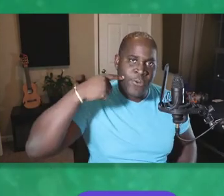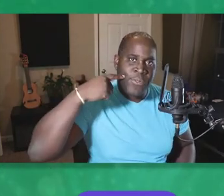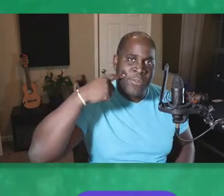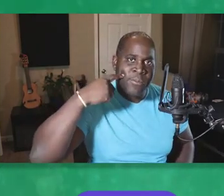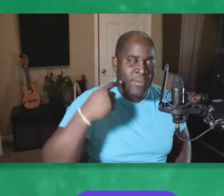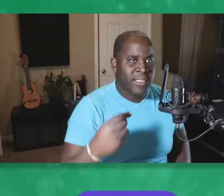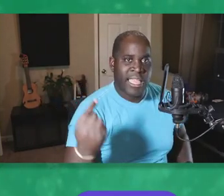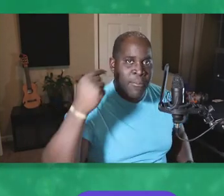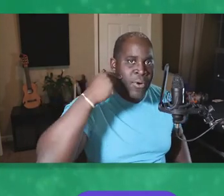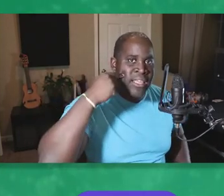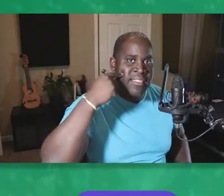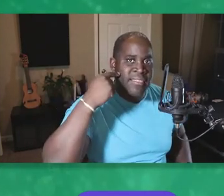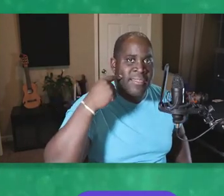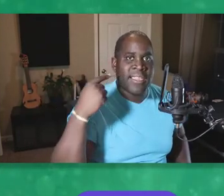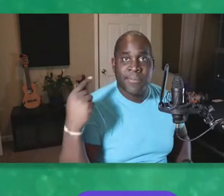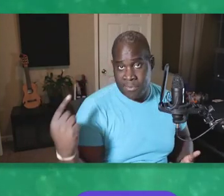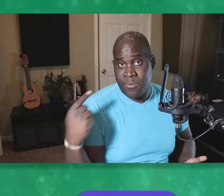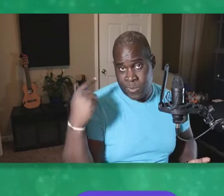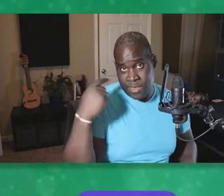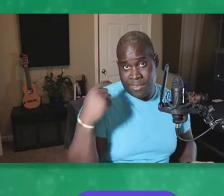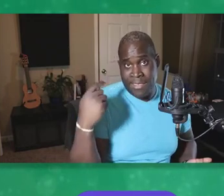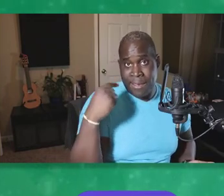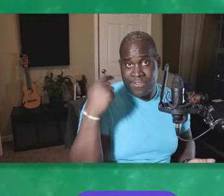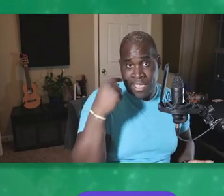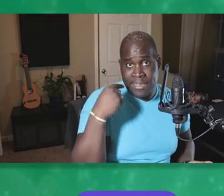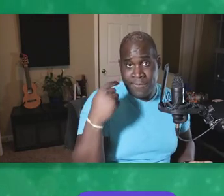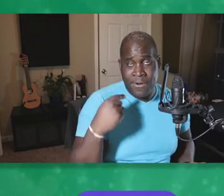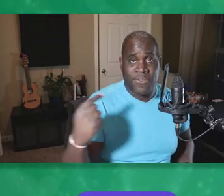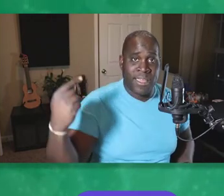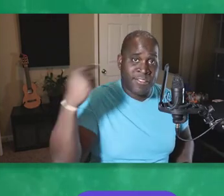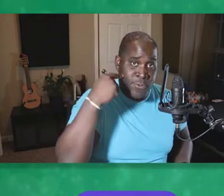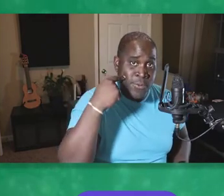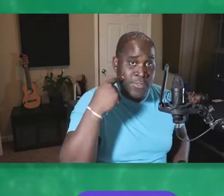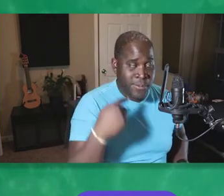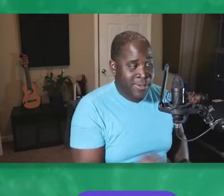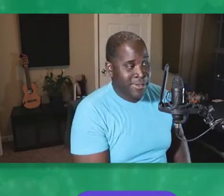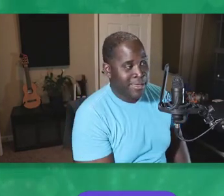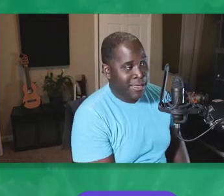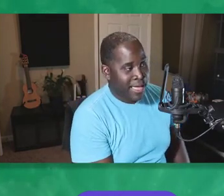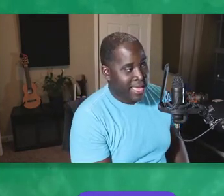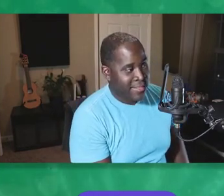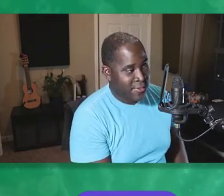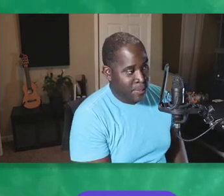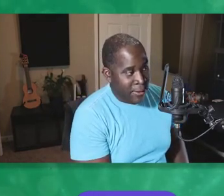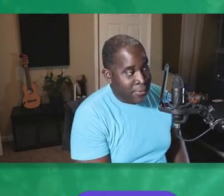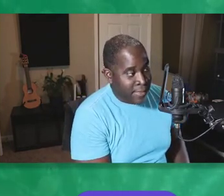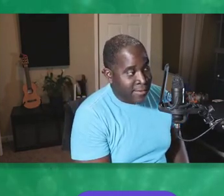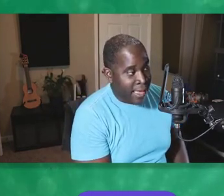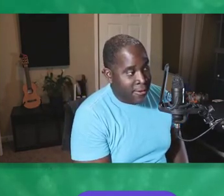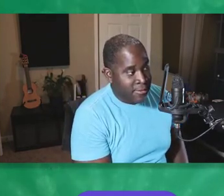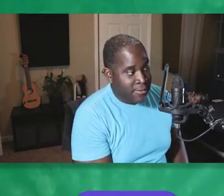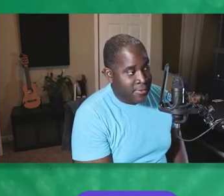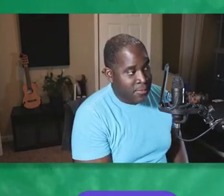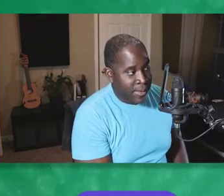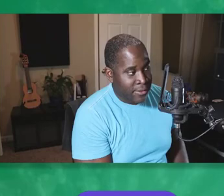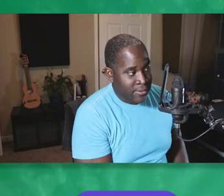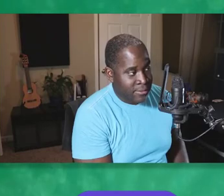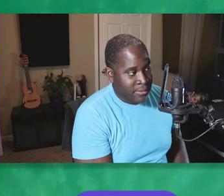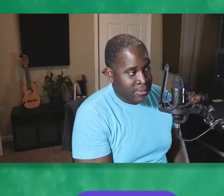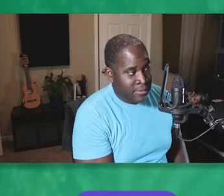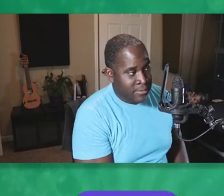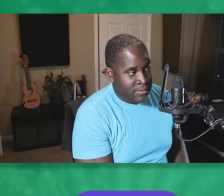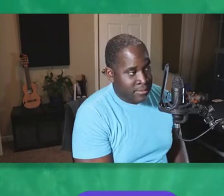sweet tooth. Like I'm pointing at the thing that I'm signing for. It's like tooth, I can spell things out.